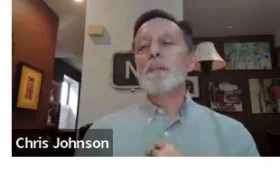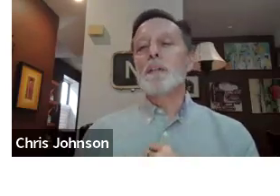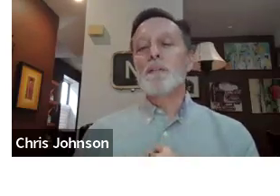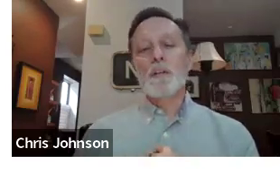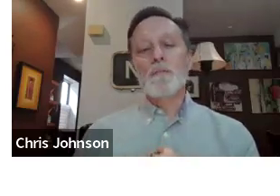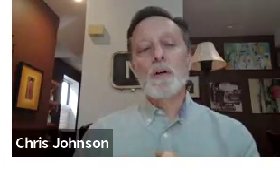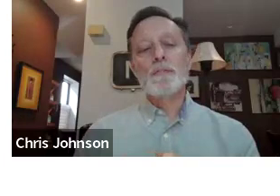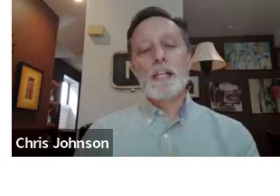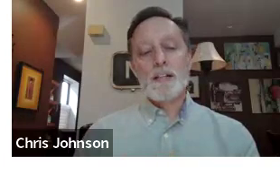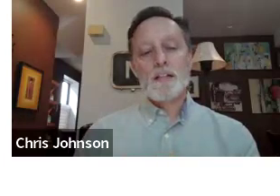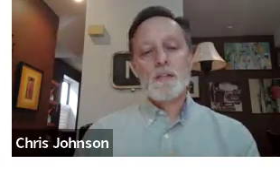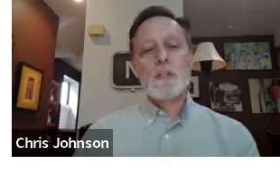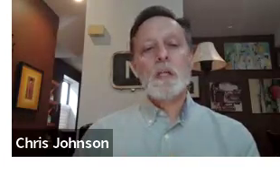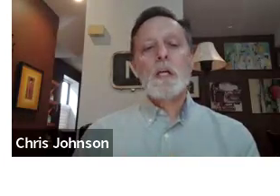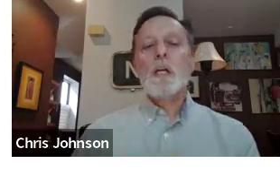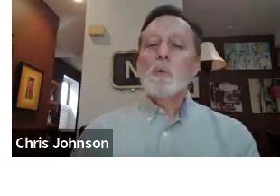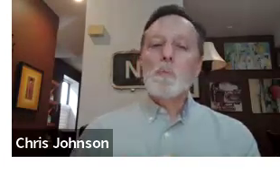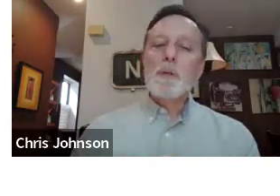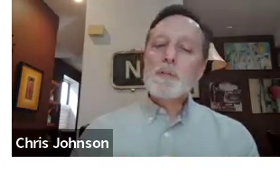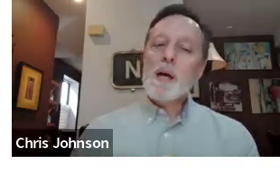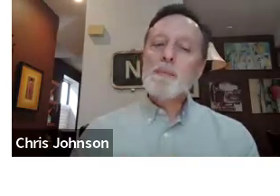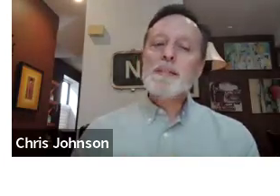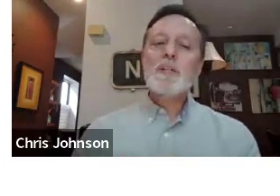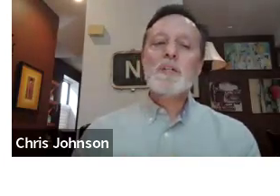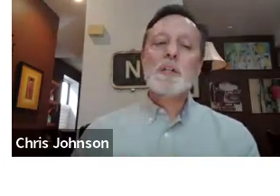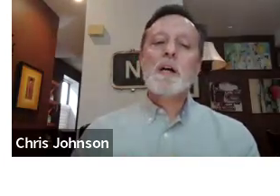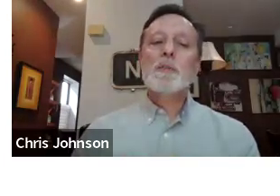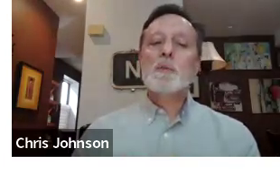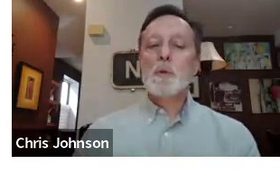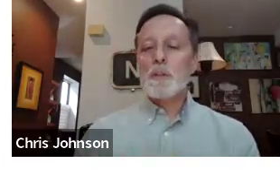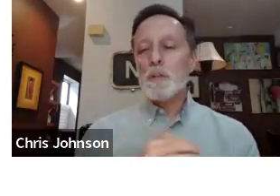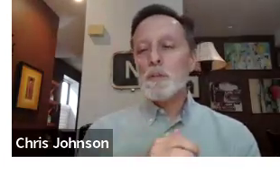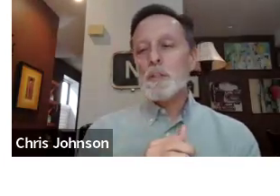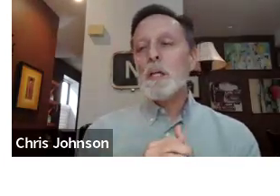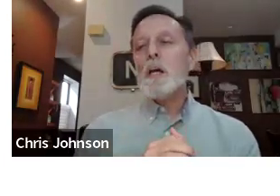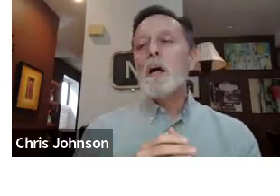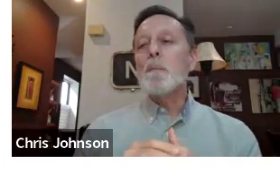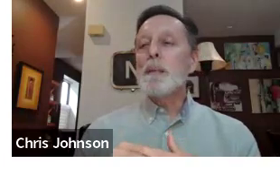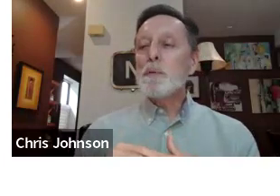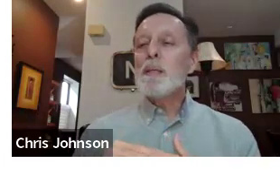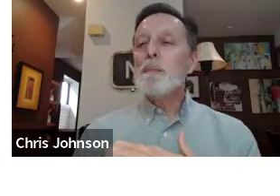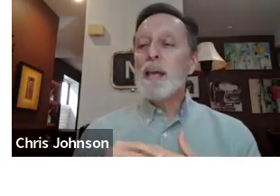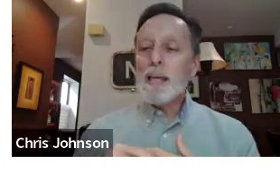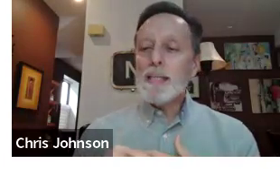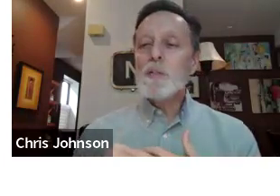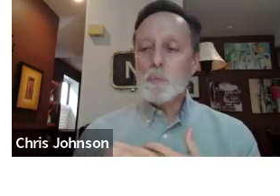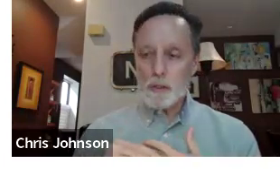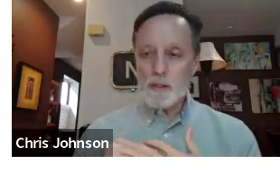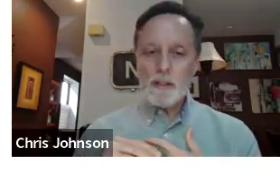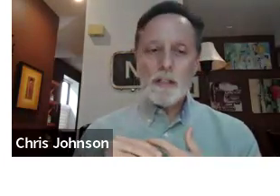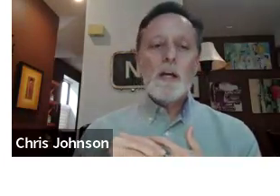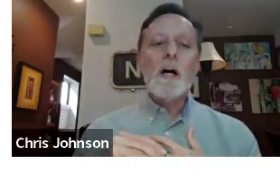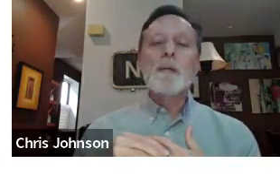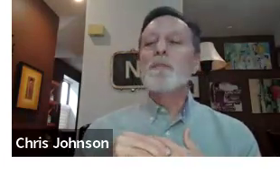auto liability if they're involved in accidents. Workers' compensation covers workers, people being paid